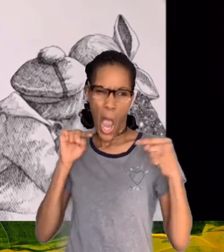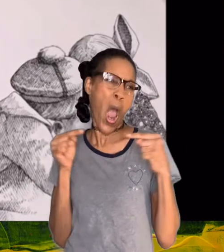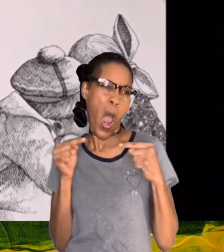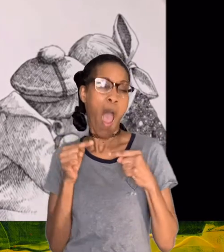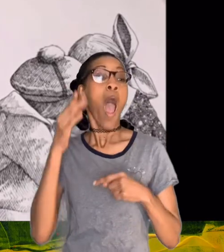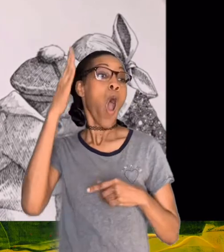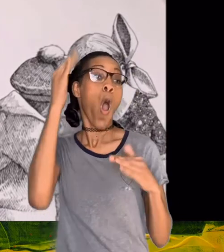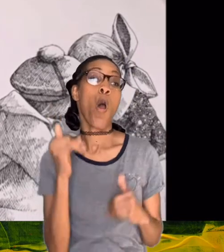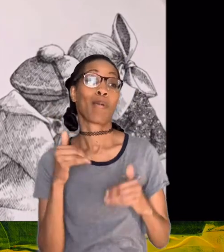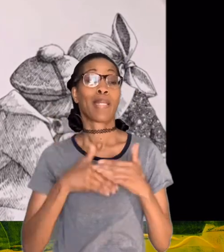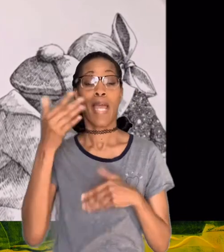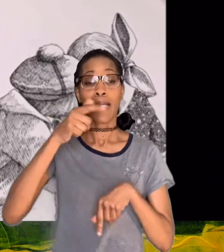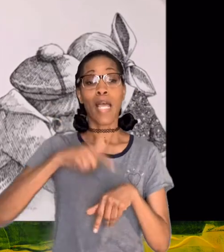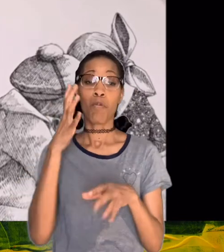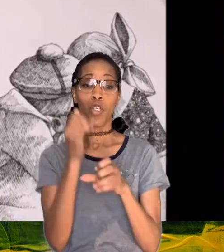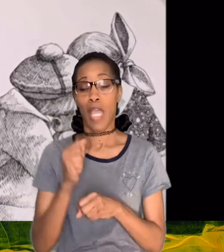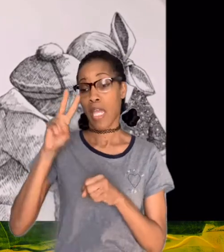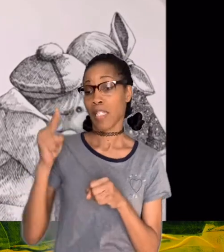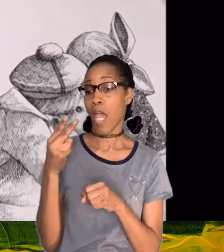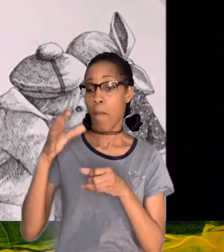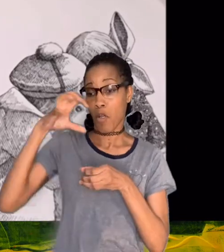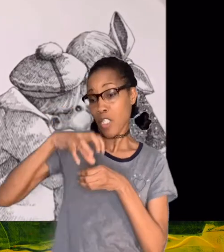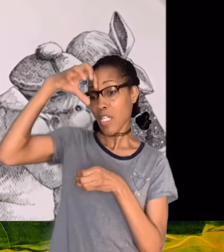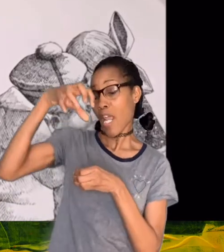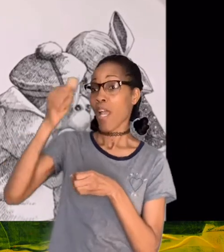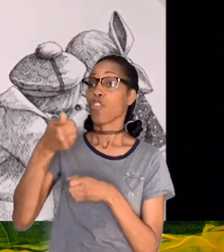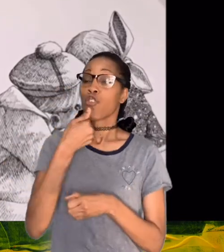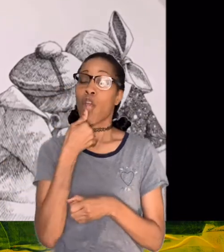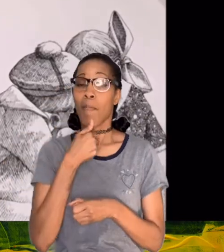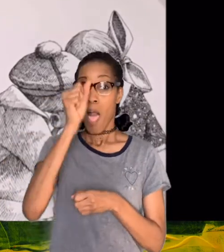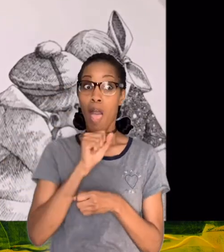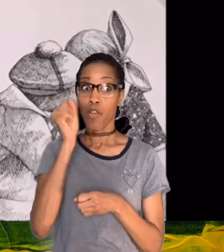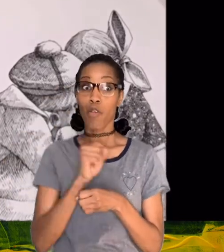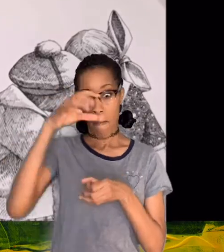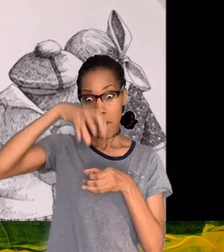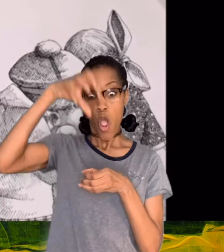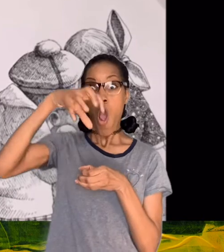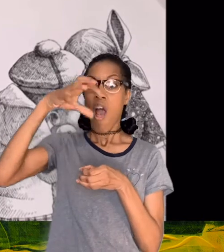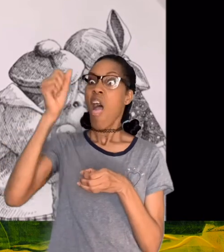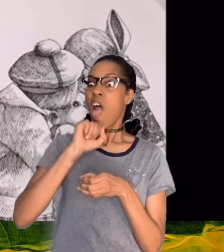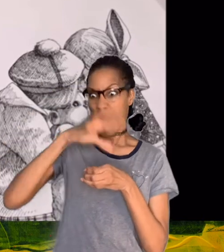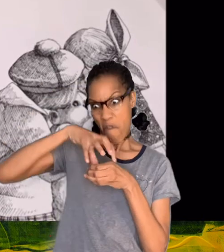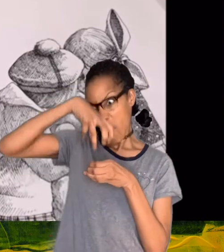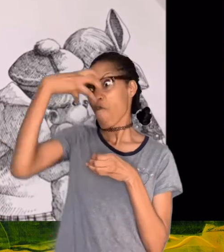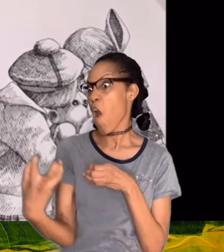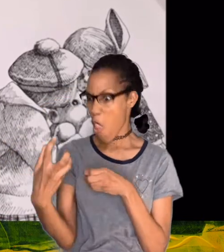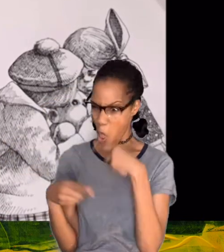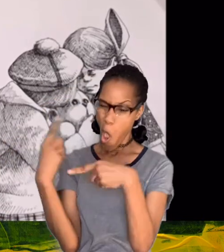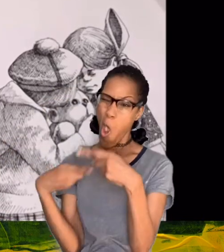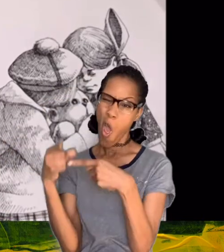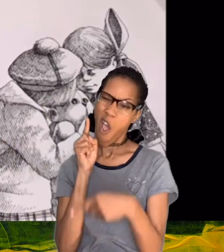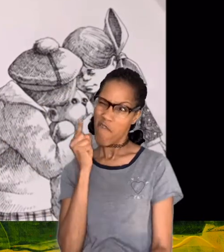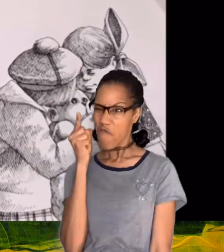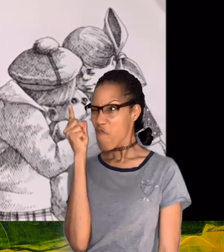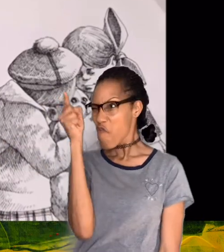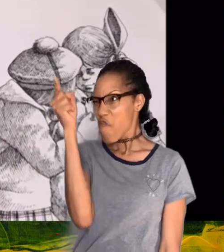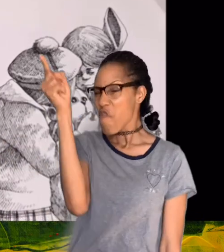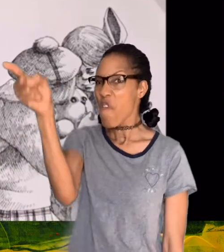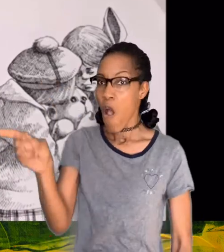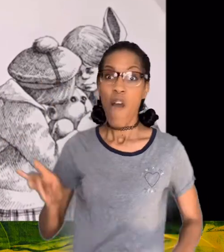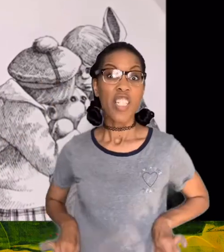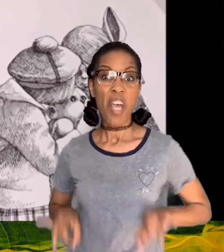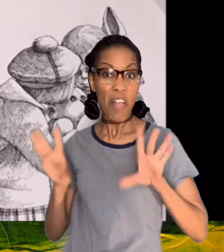that Albert Moyo was his next best friend and that I was only his third best friend. I hope you